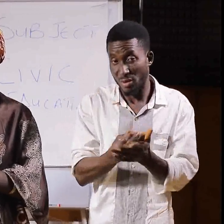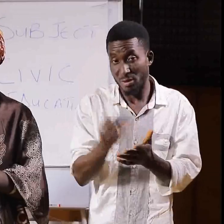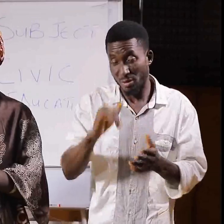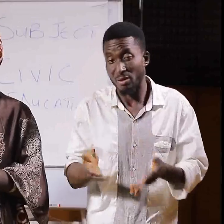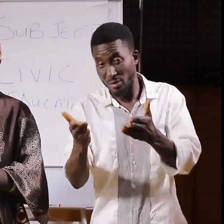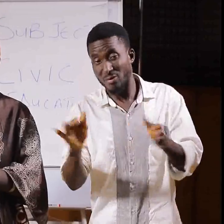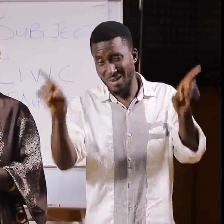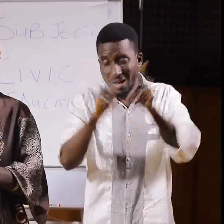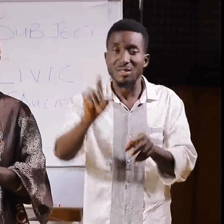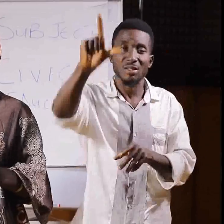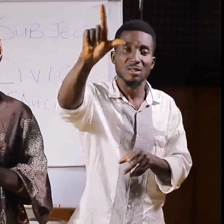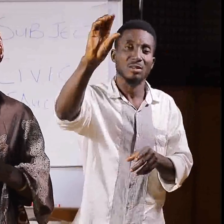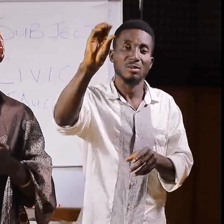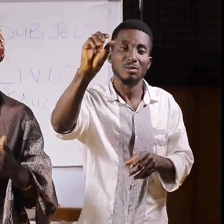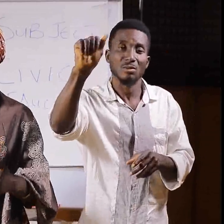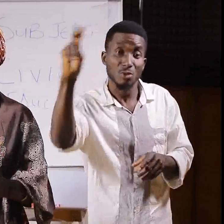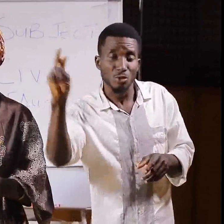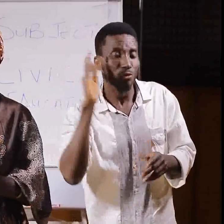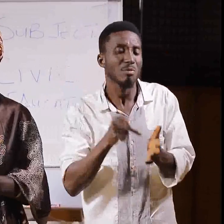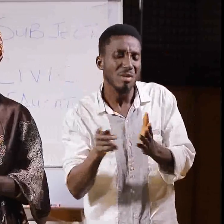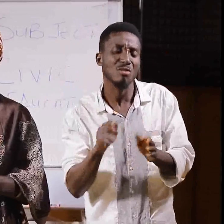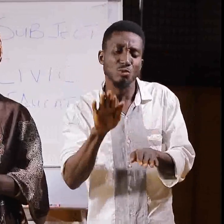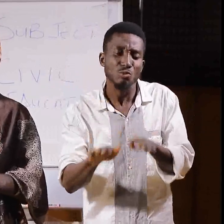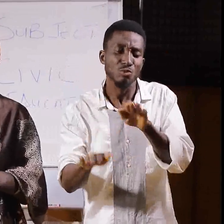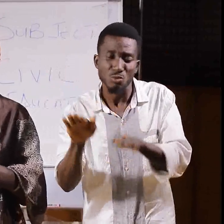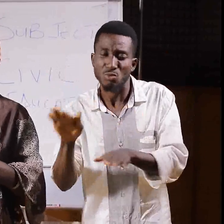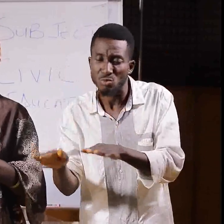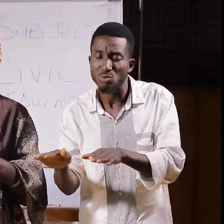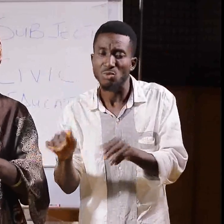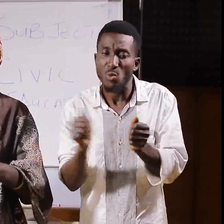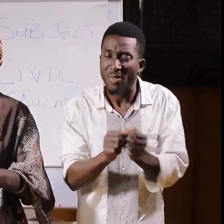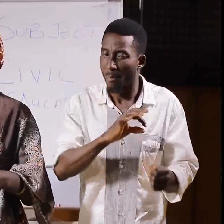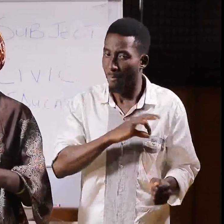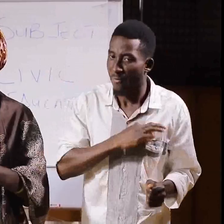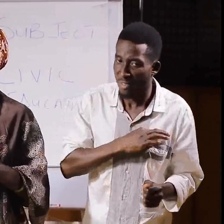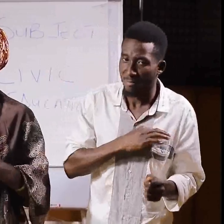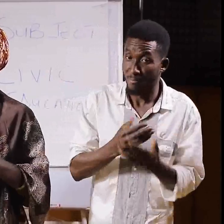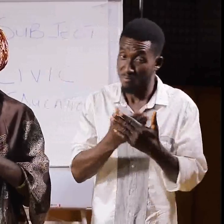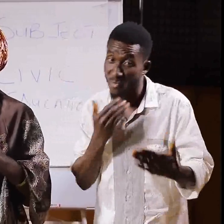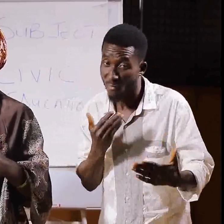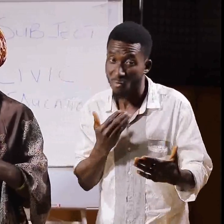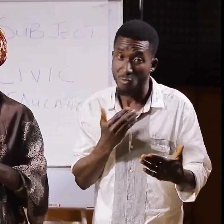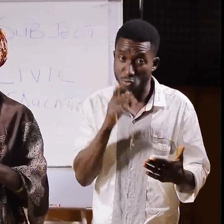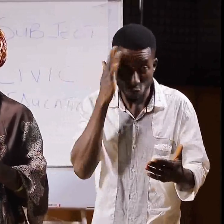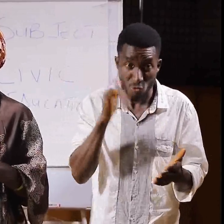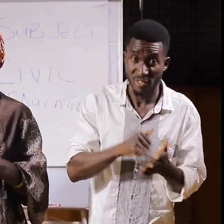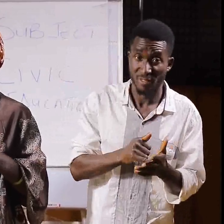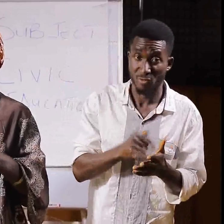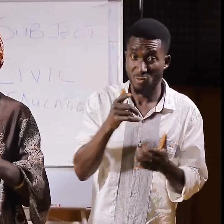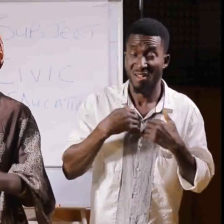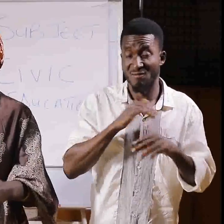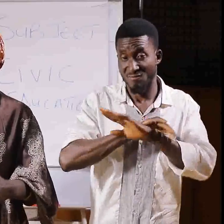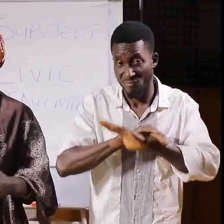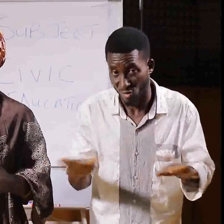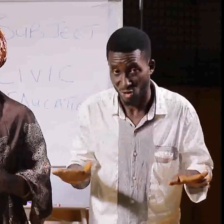as a loan, and you will be paying gradually with interest, you find out that before you know it, you